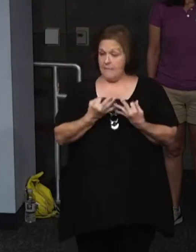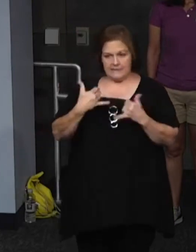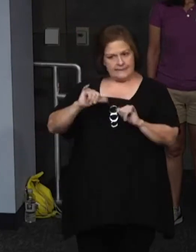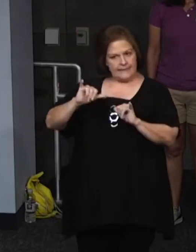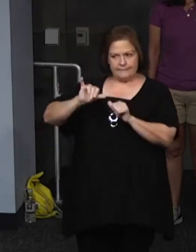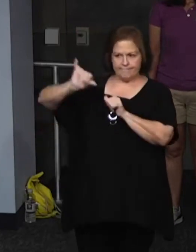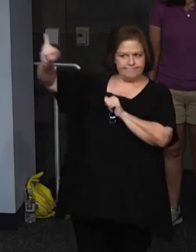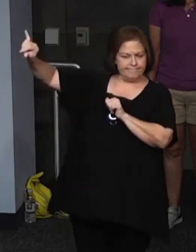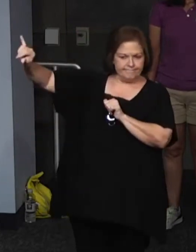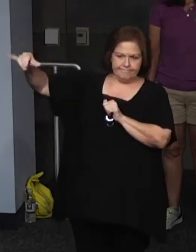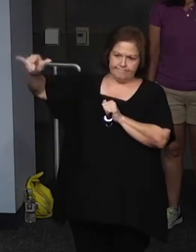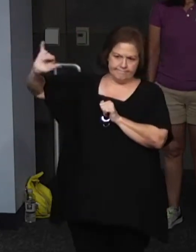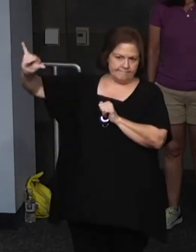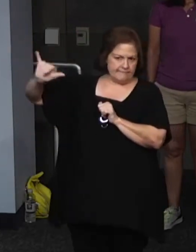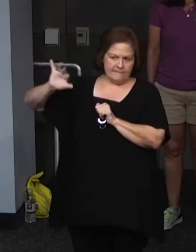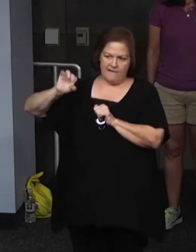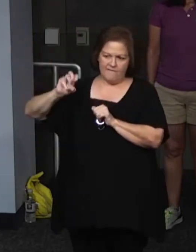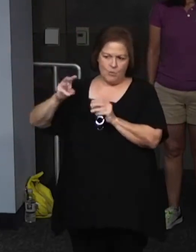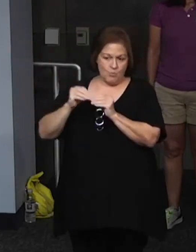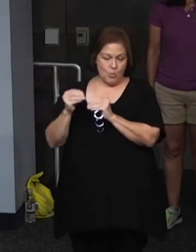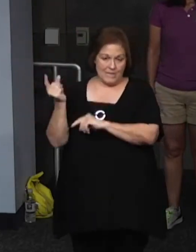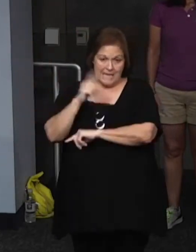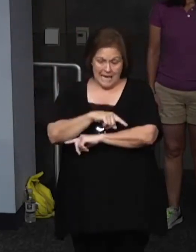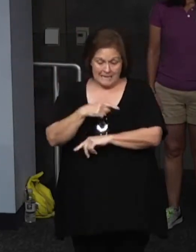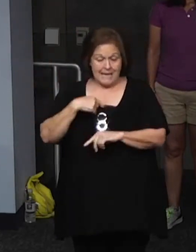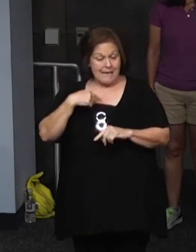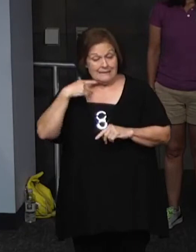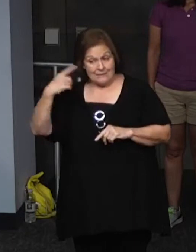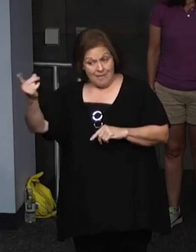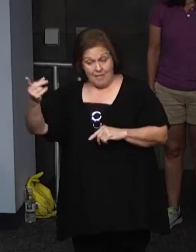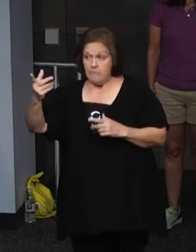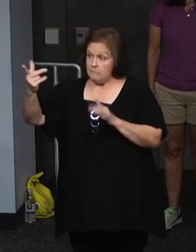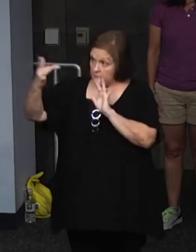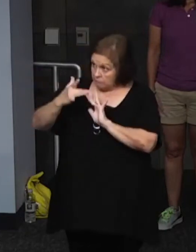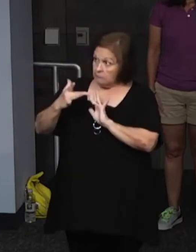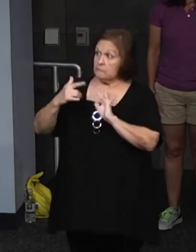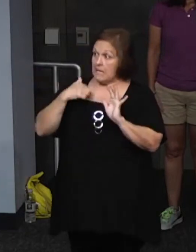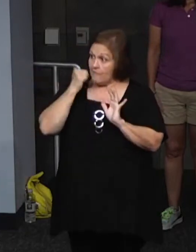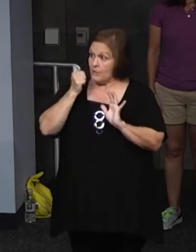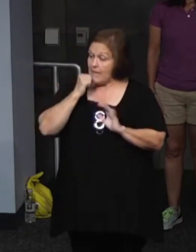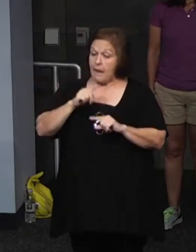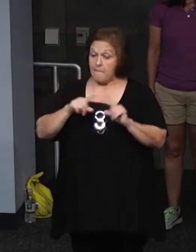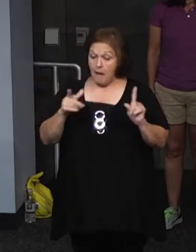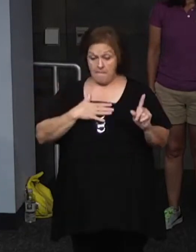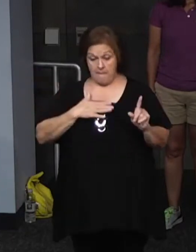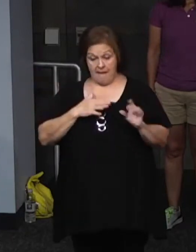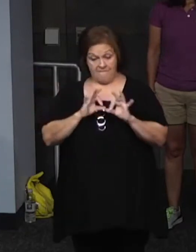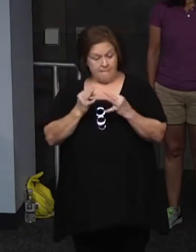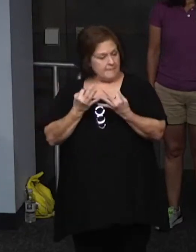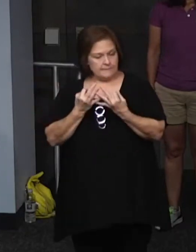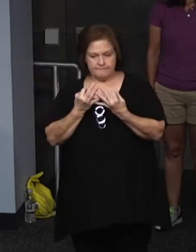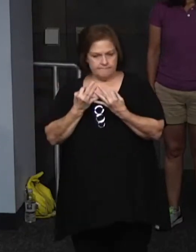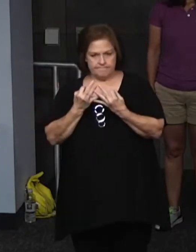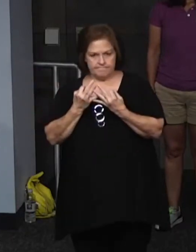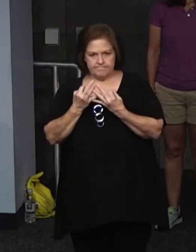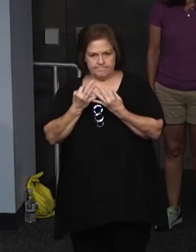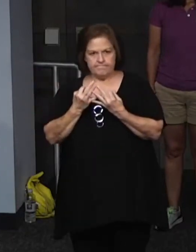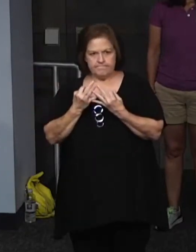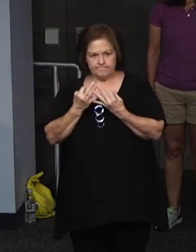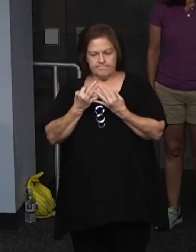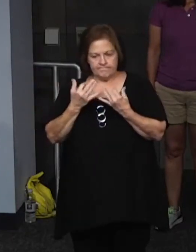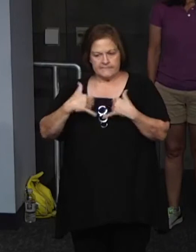still going to stay away for a few more days. I tell them to touch base with me every day, but my family still